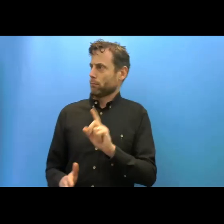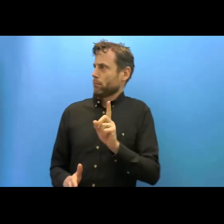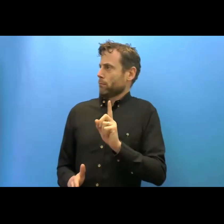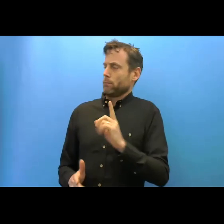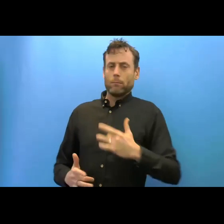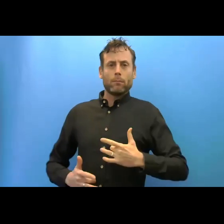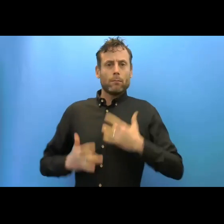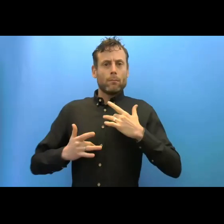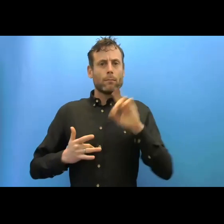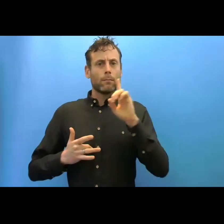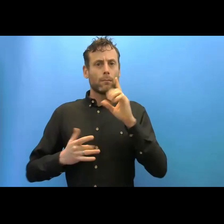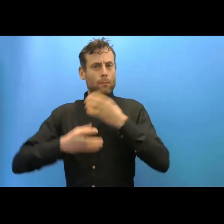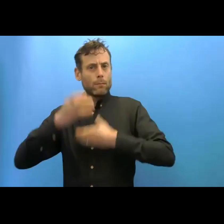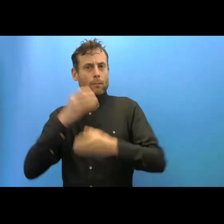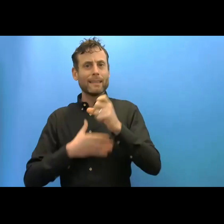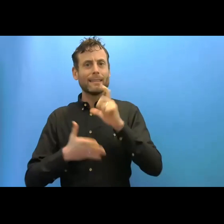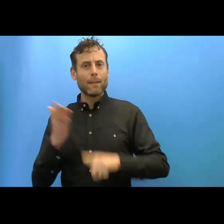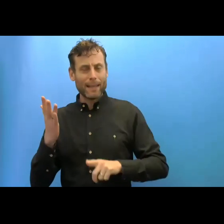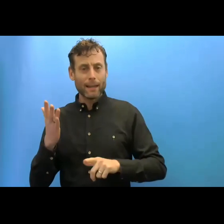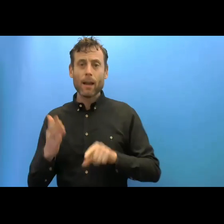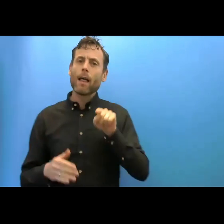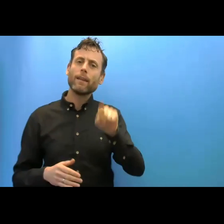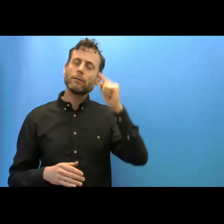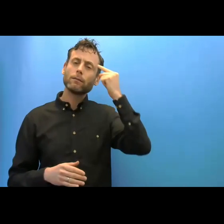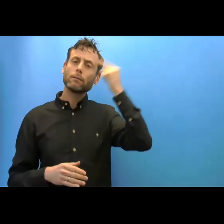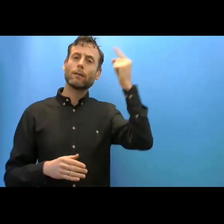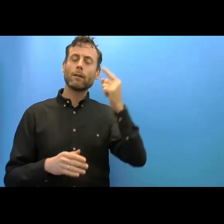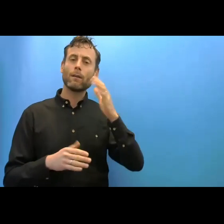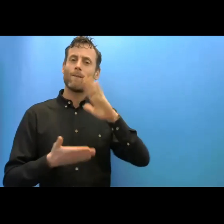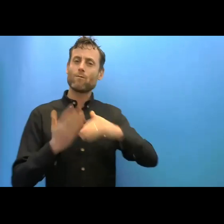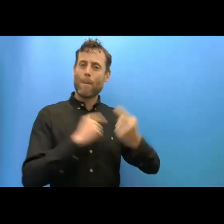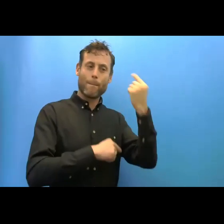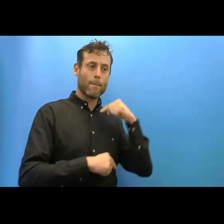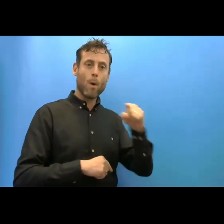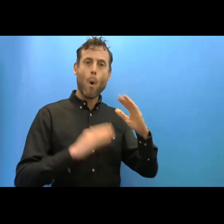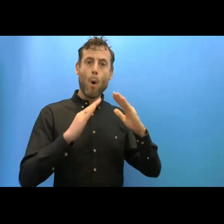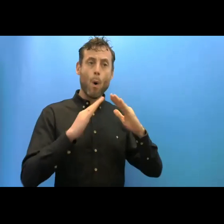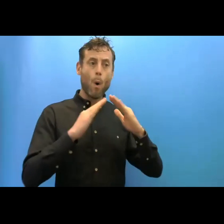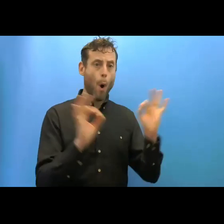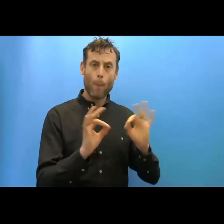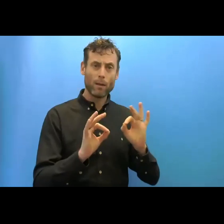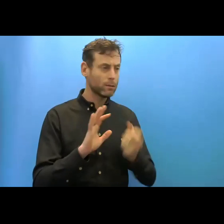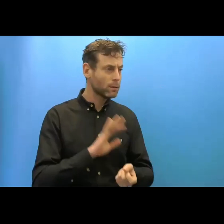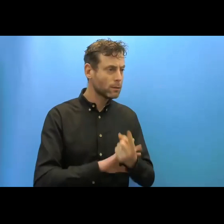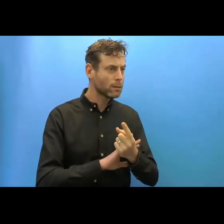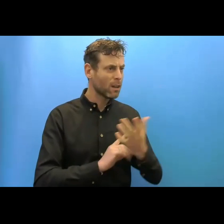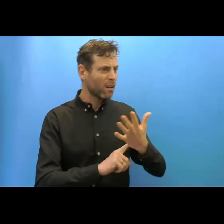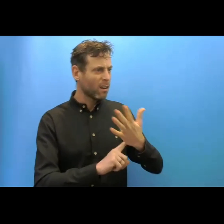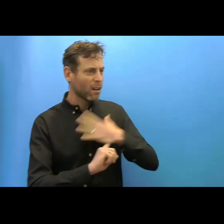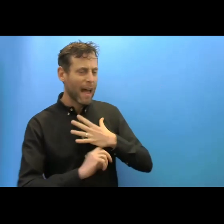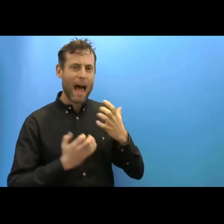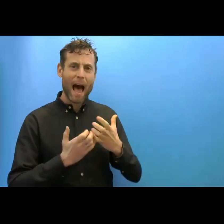idea stems from being made homeless and experiencing structural discrimination. I was forced to stay